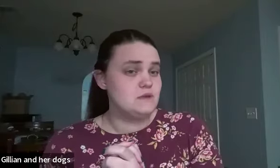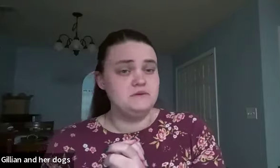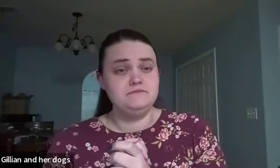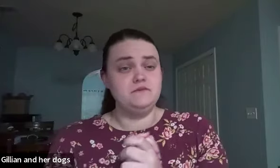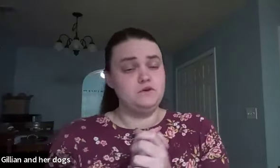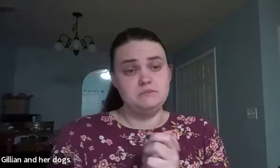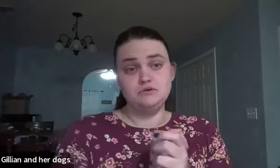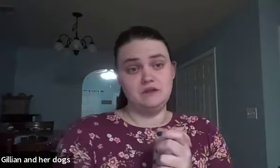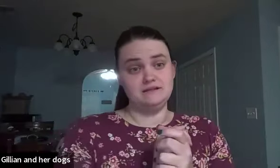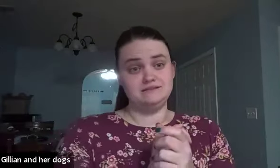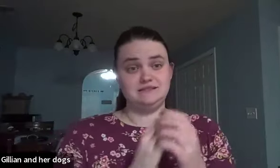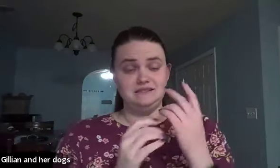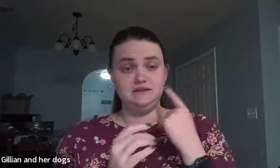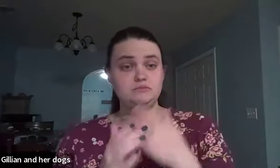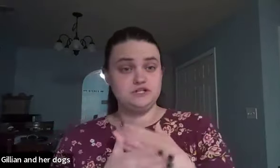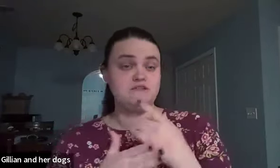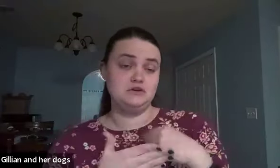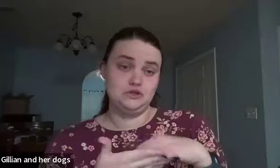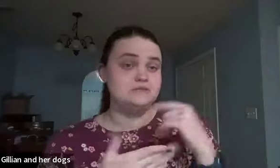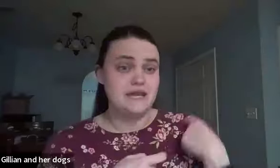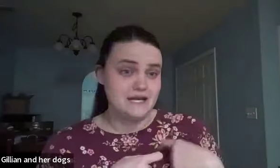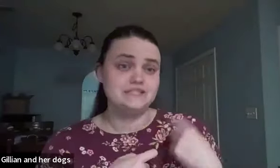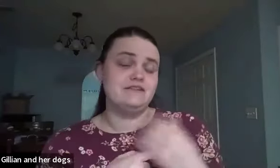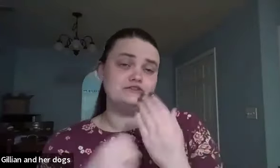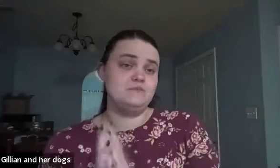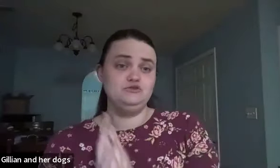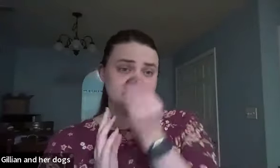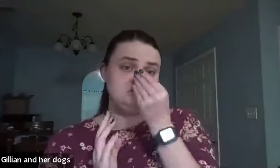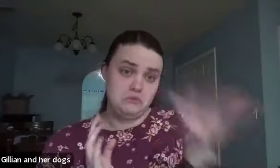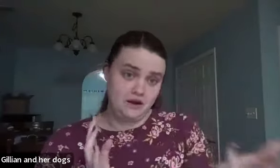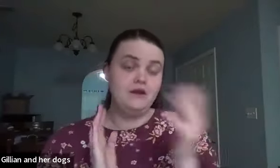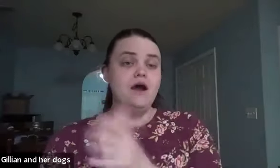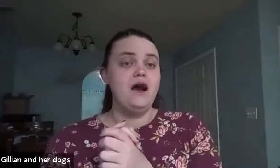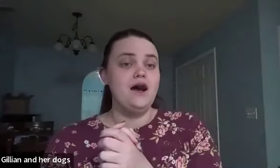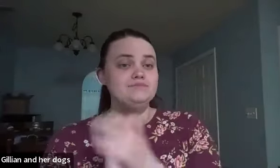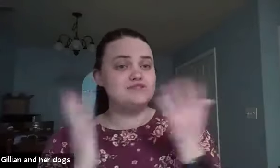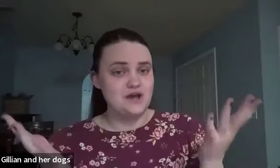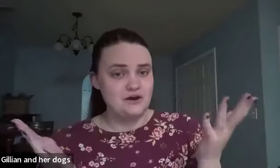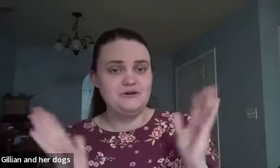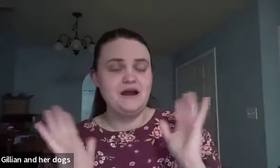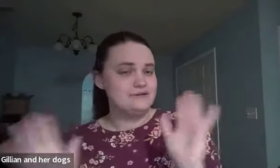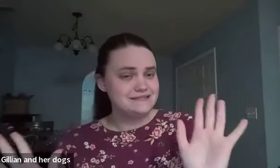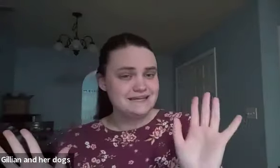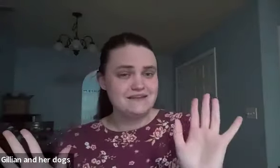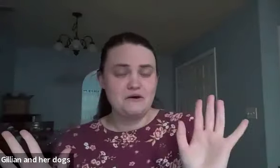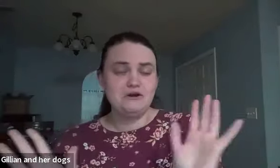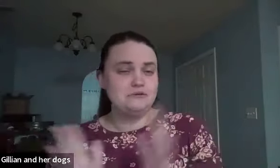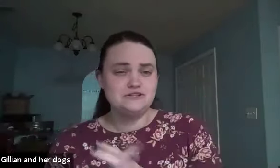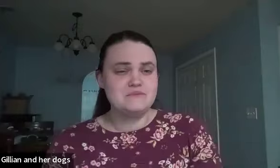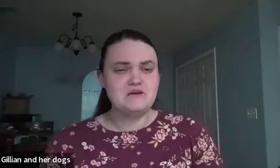There may be a few people who like to see or appreciate that you learn Spanish, and then there's some who just don't care. So I always like to say that, though. I don't want you to come back